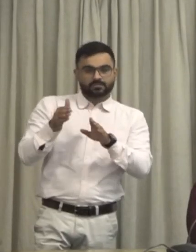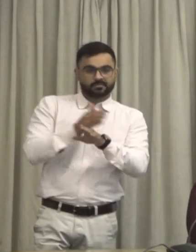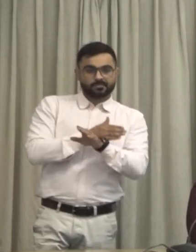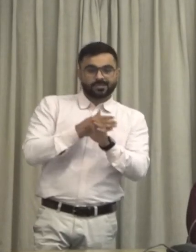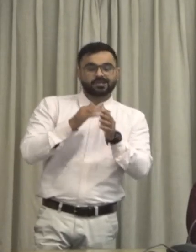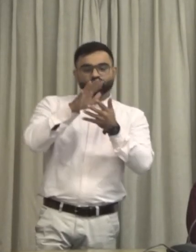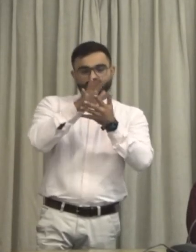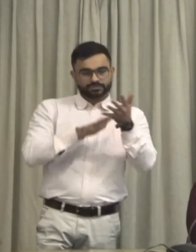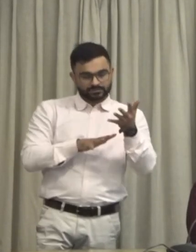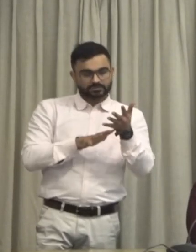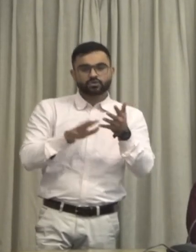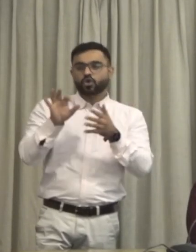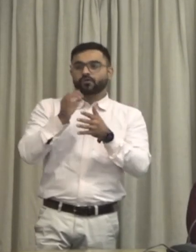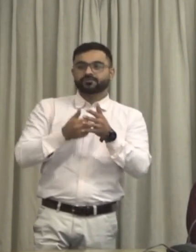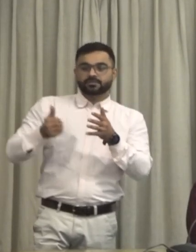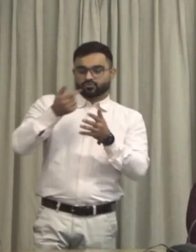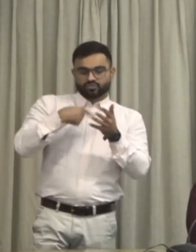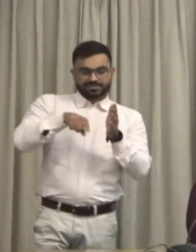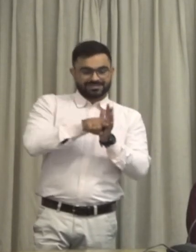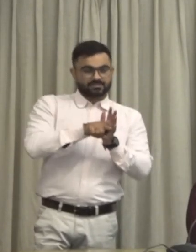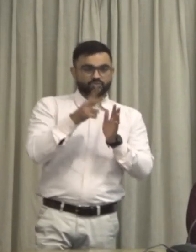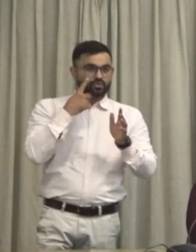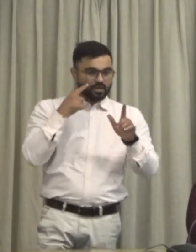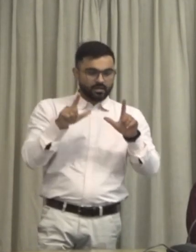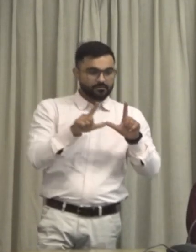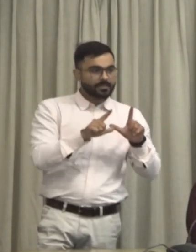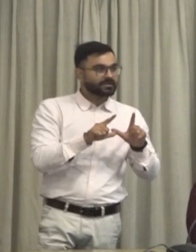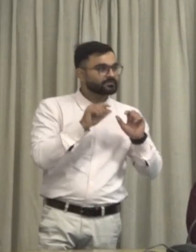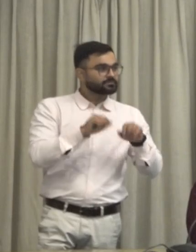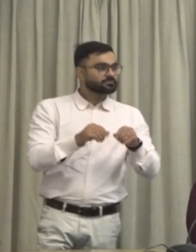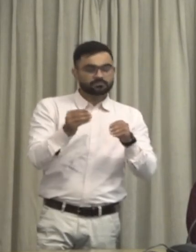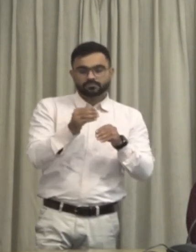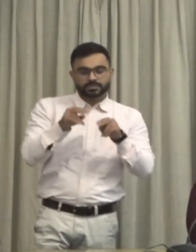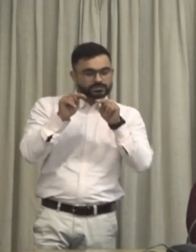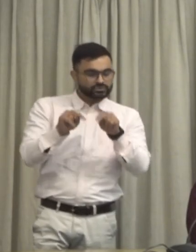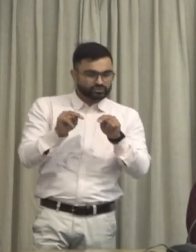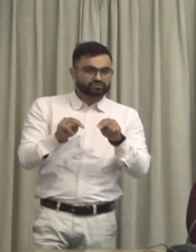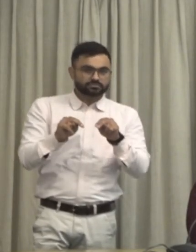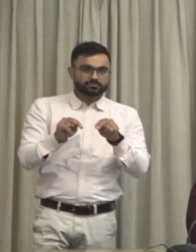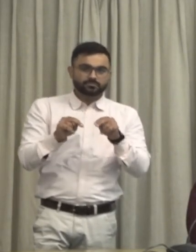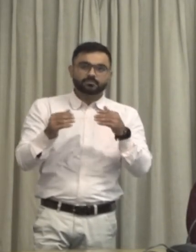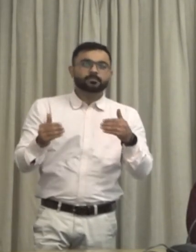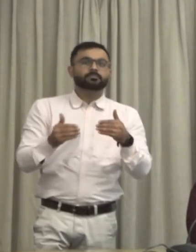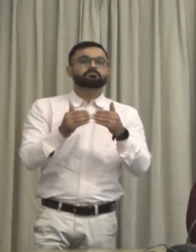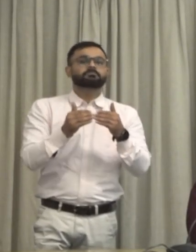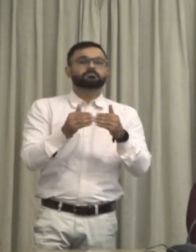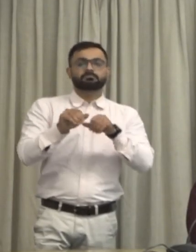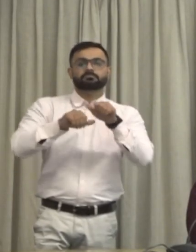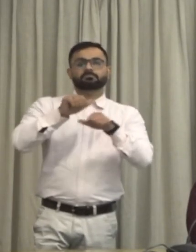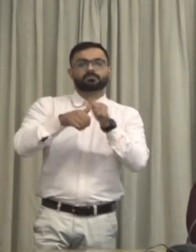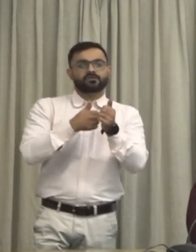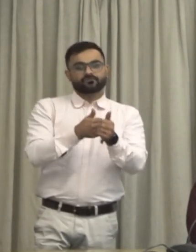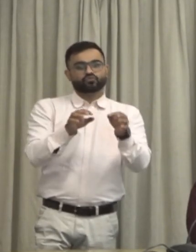a notary or a gazetted officer and signed by 2 witnesses. So these are the minimum requirements for it to meet the